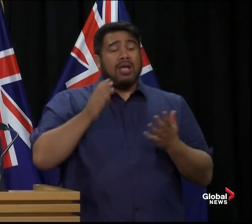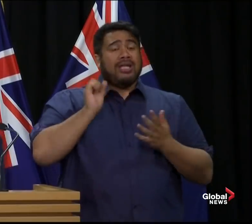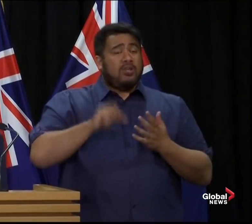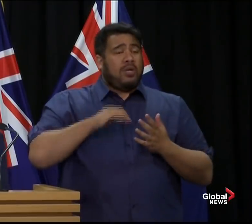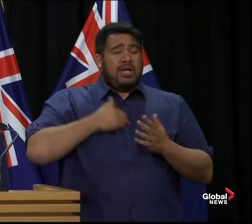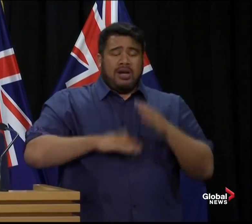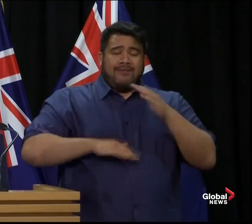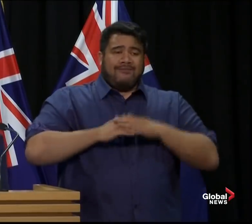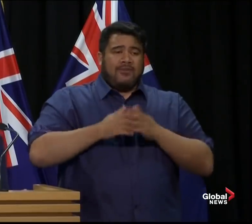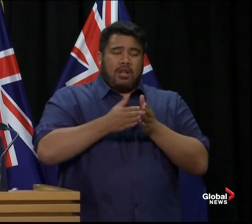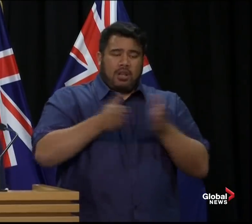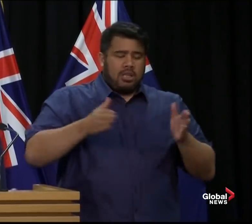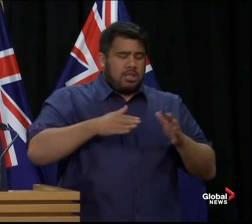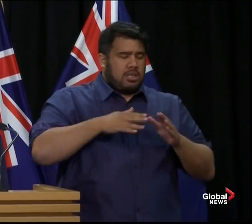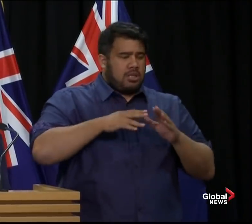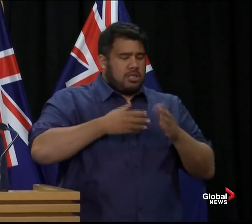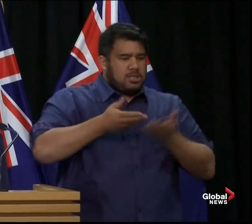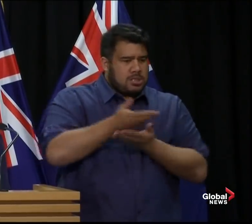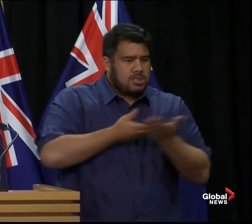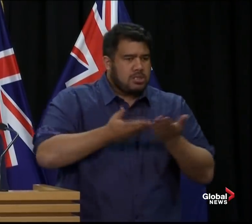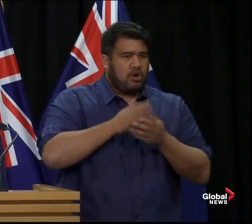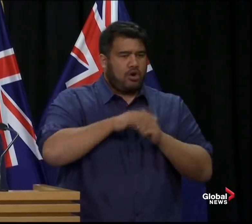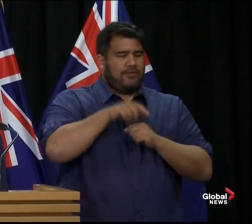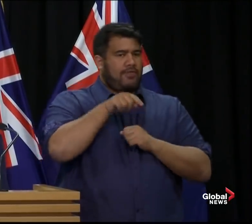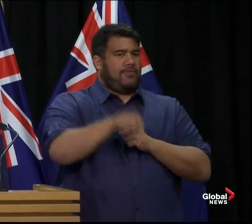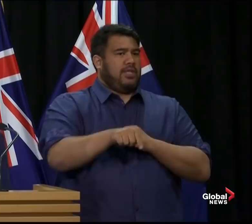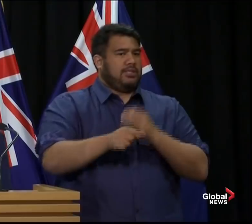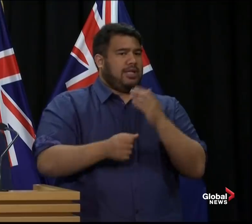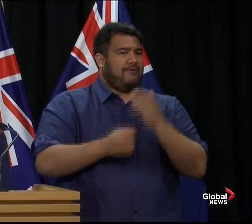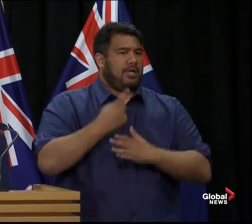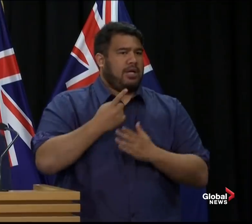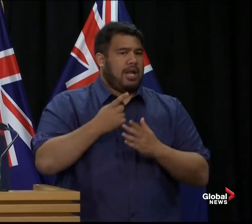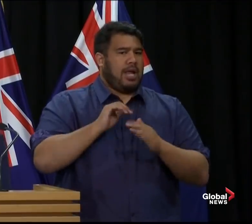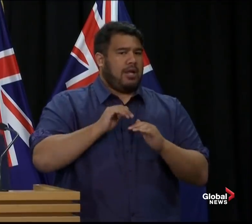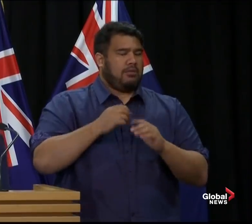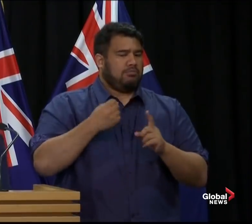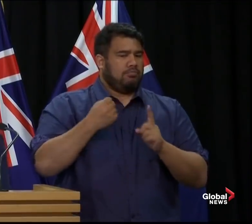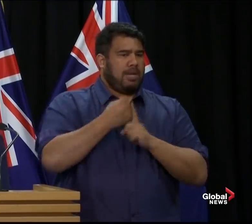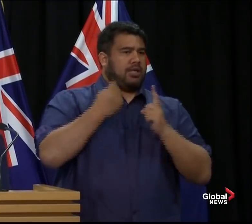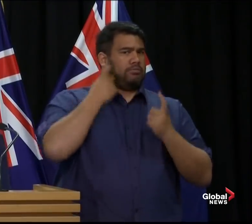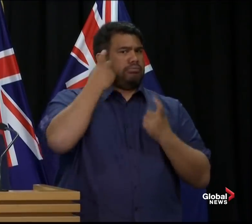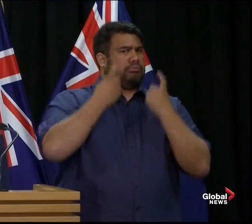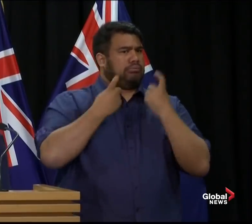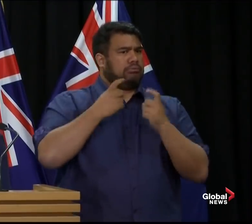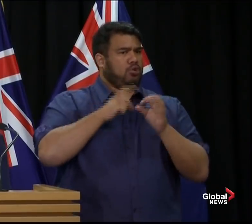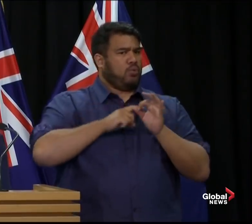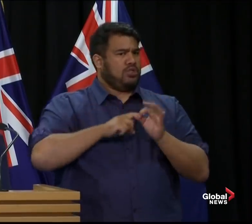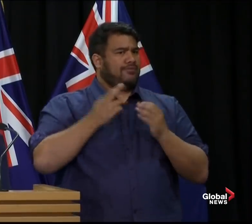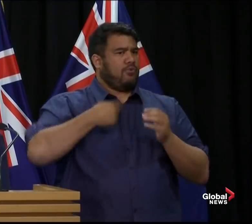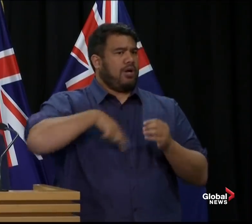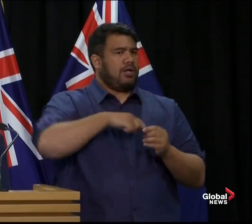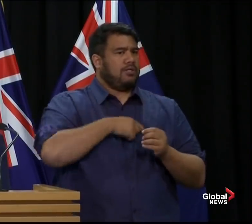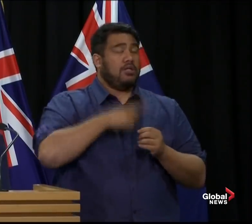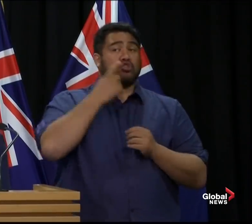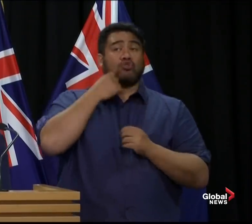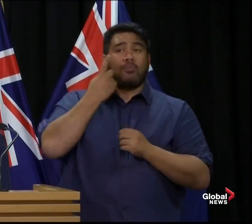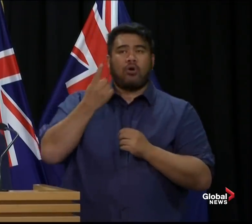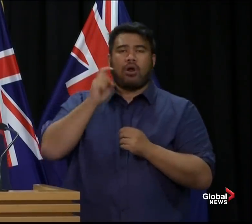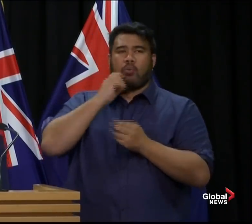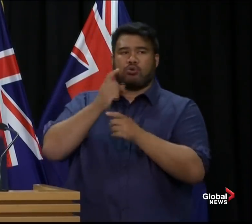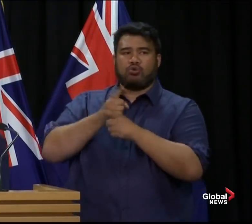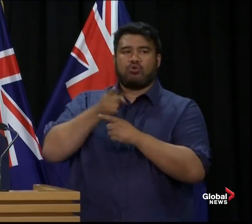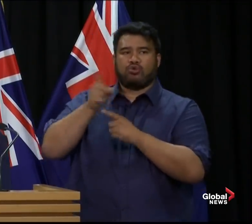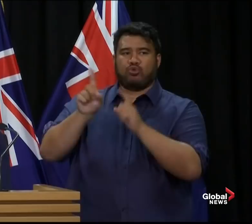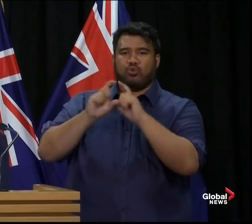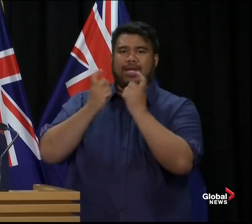response to the range of issues and questions that this has raised for us. I will be having these discussions with Cabinet tomorrow.